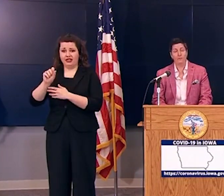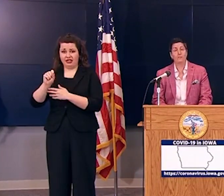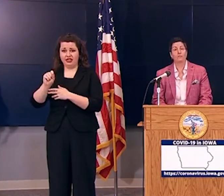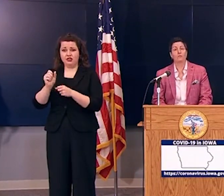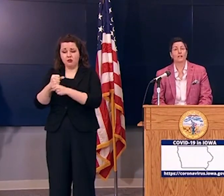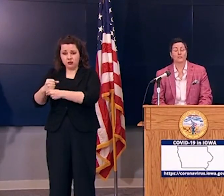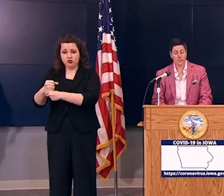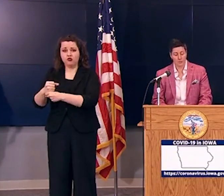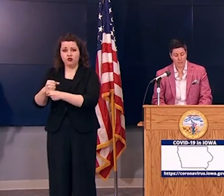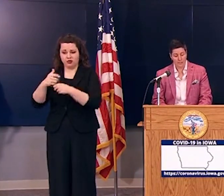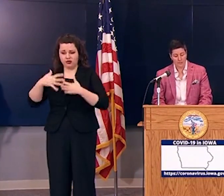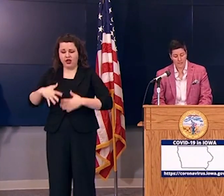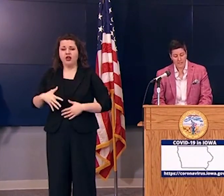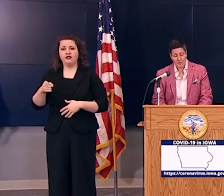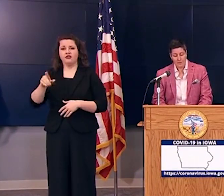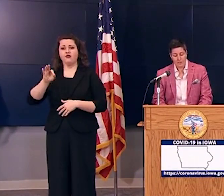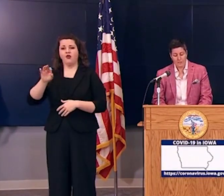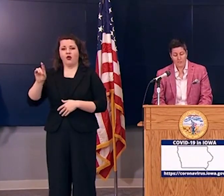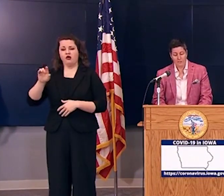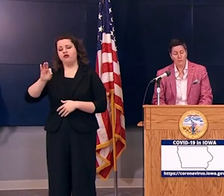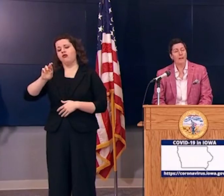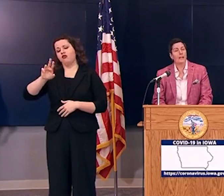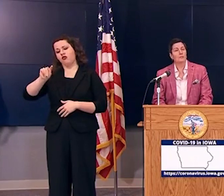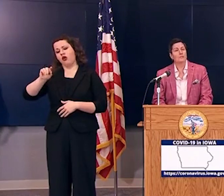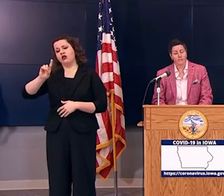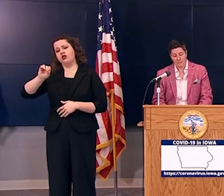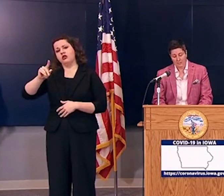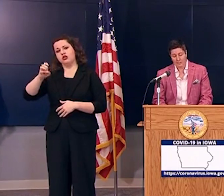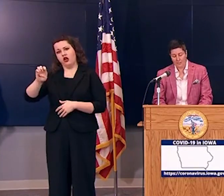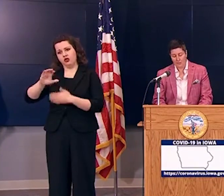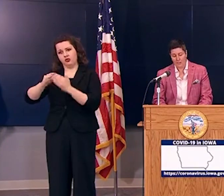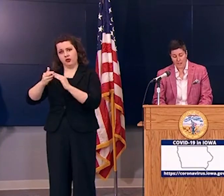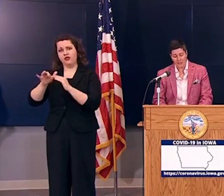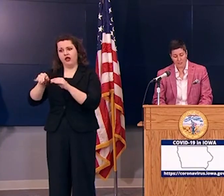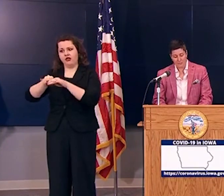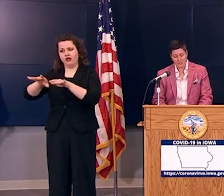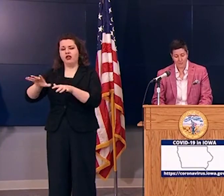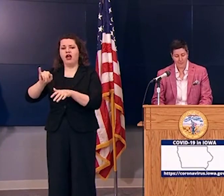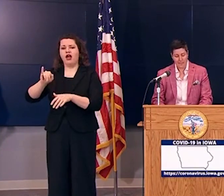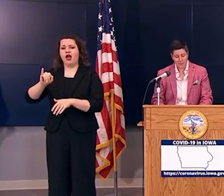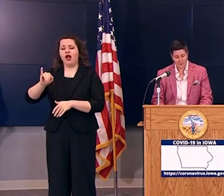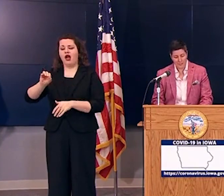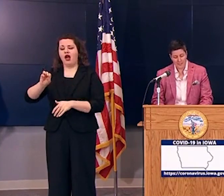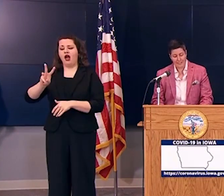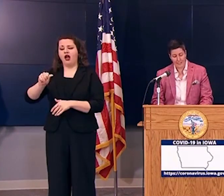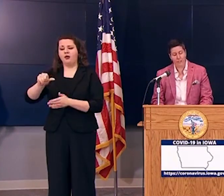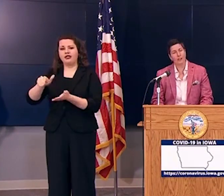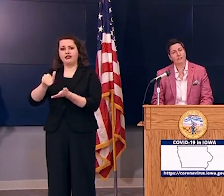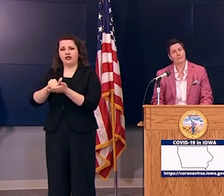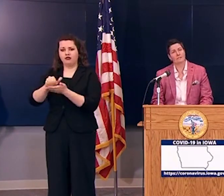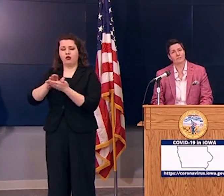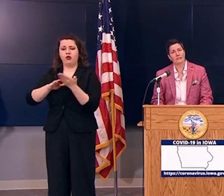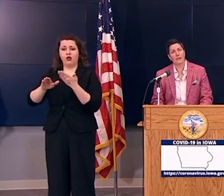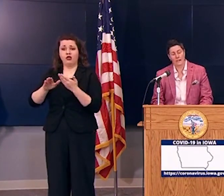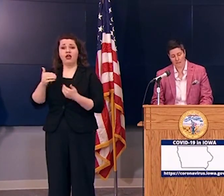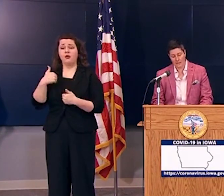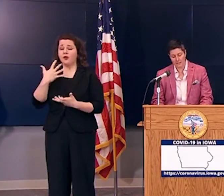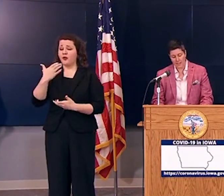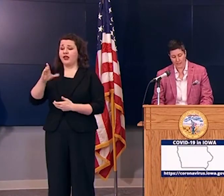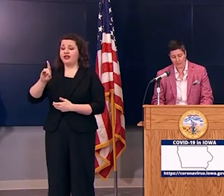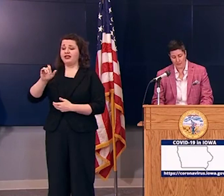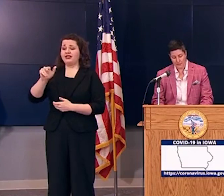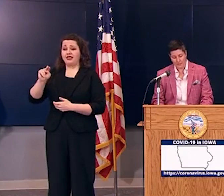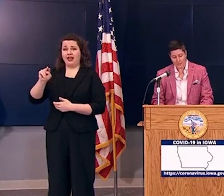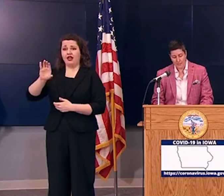gowns by the Fort Dodge community, which are being distributed by Iowa Central College. I would like to thank Dan Clark and the